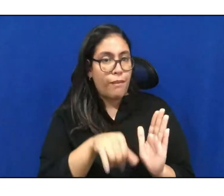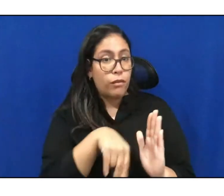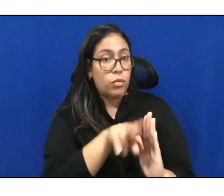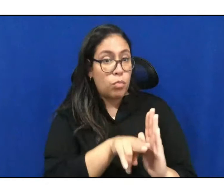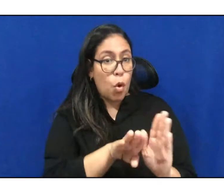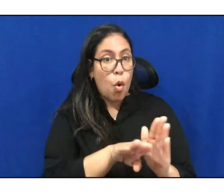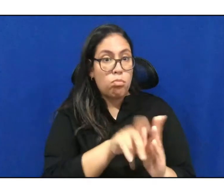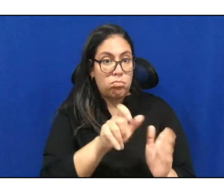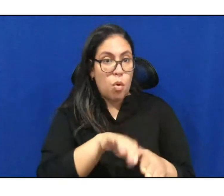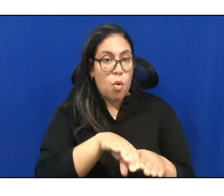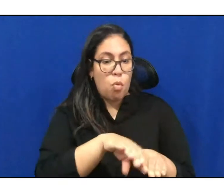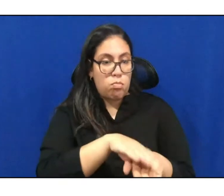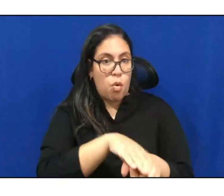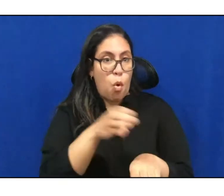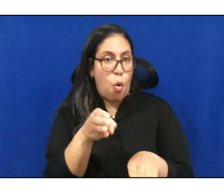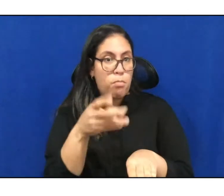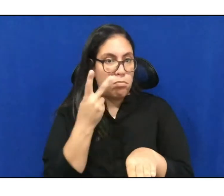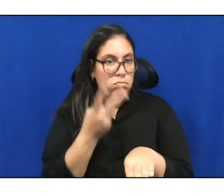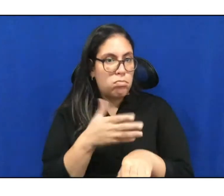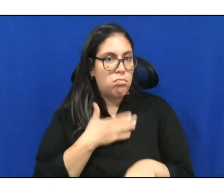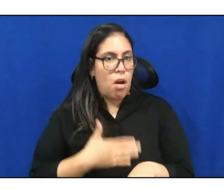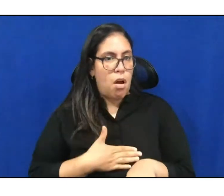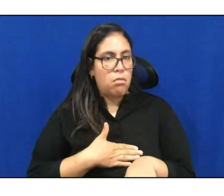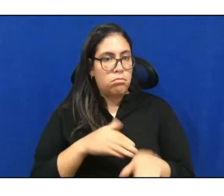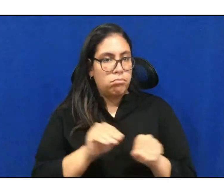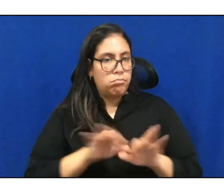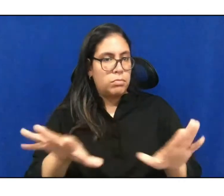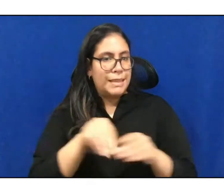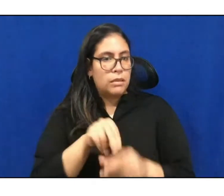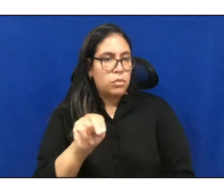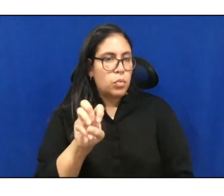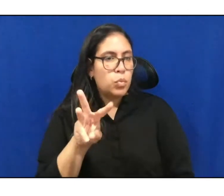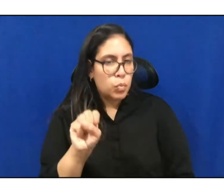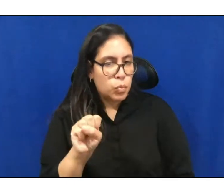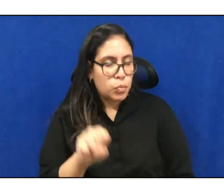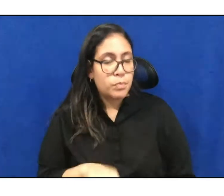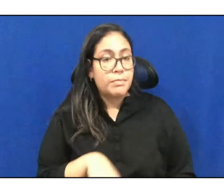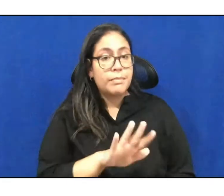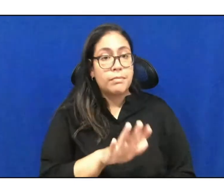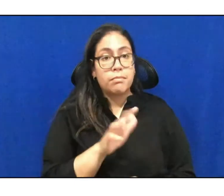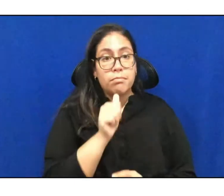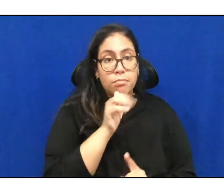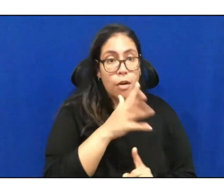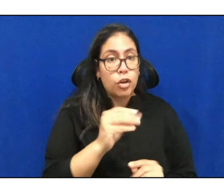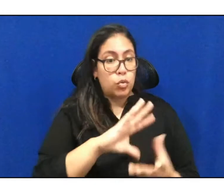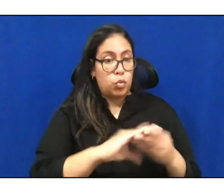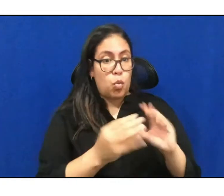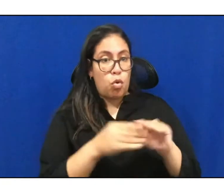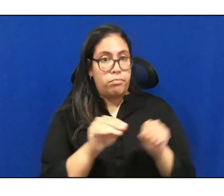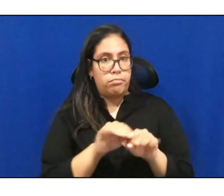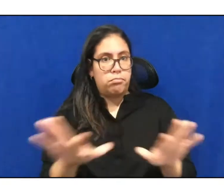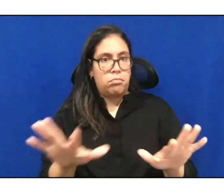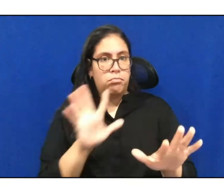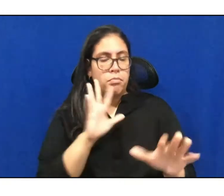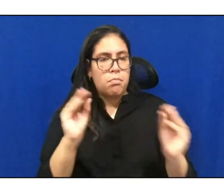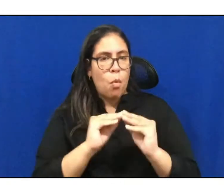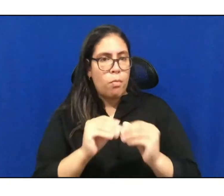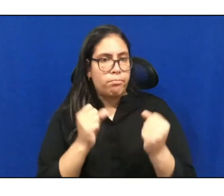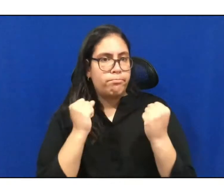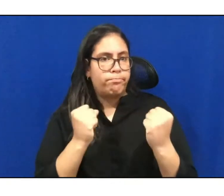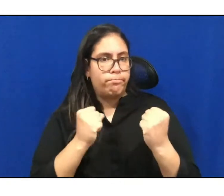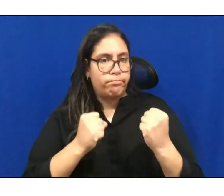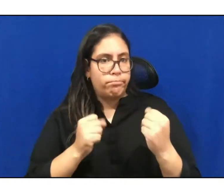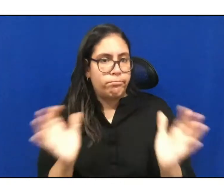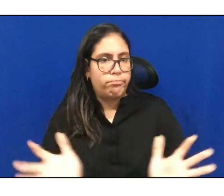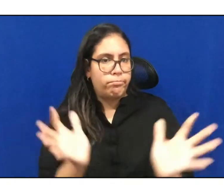Jet magazine. Emmett Till's story and his mother's bravery energized further action in the civil rights movement. Just